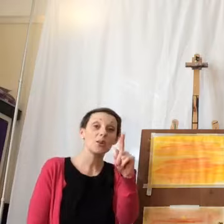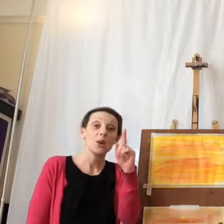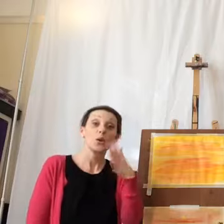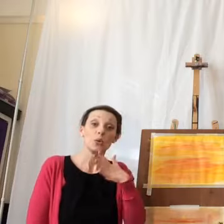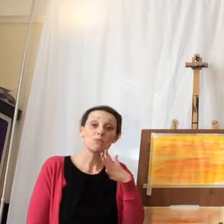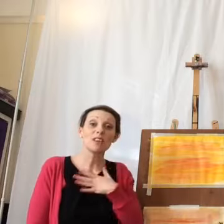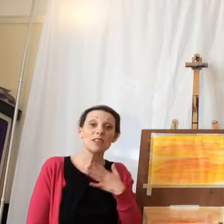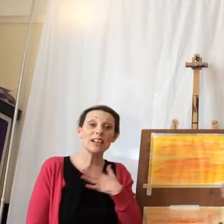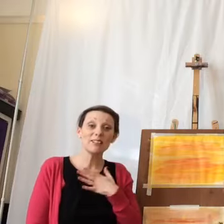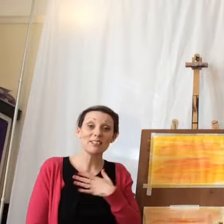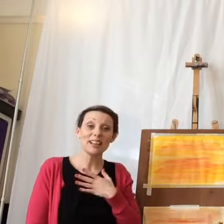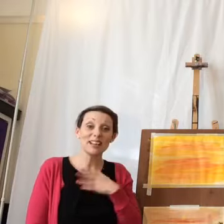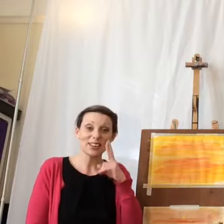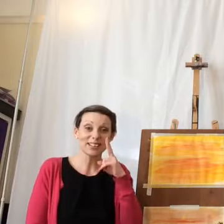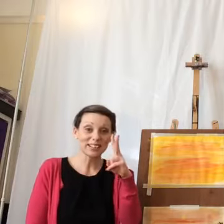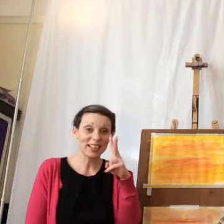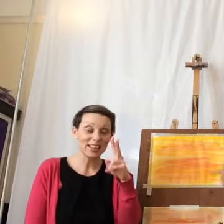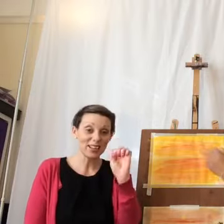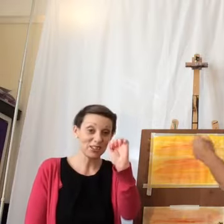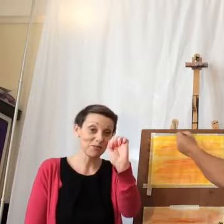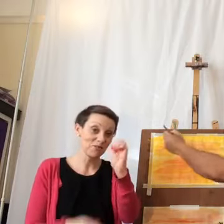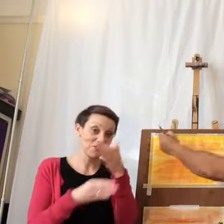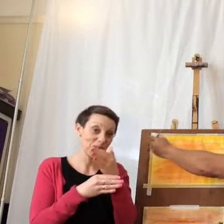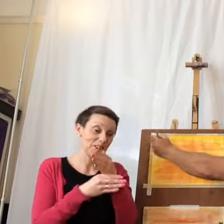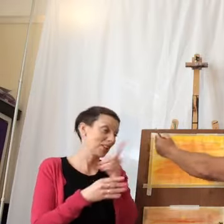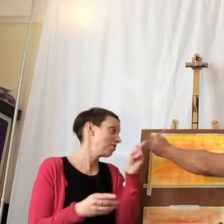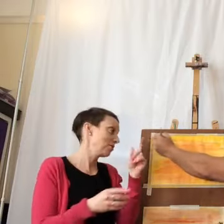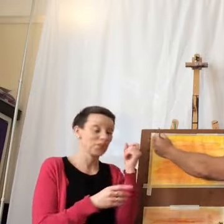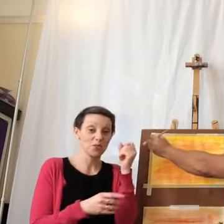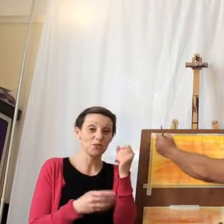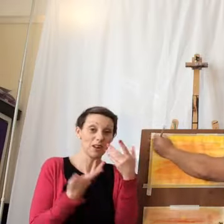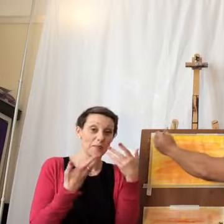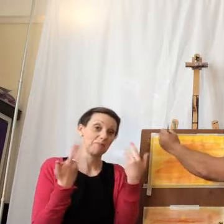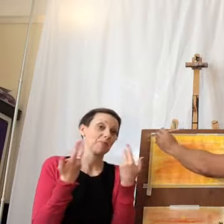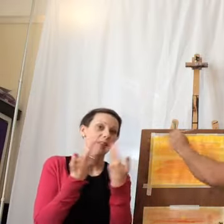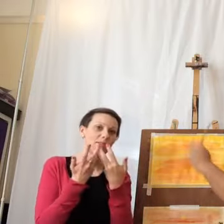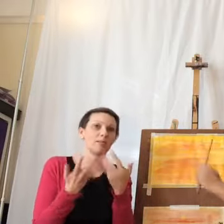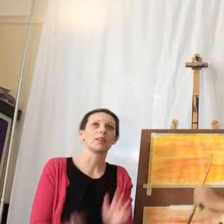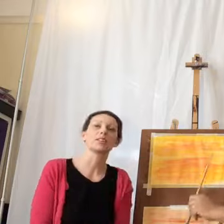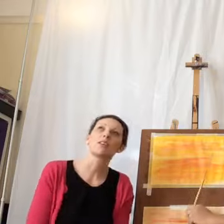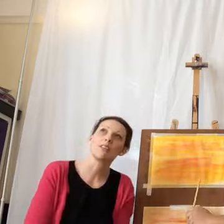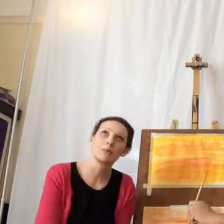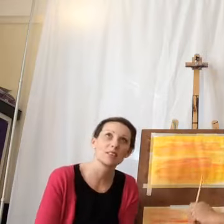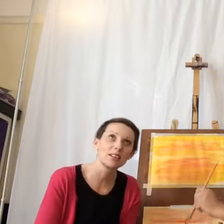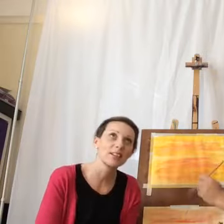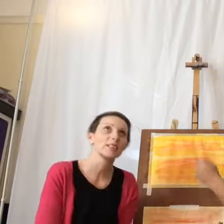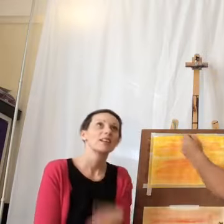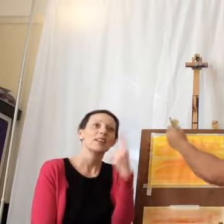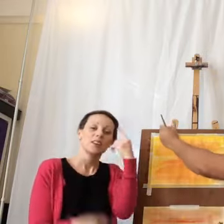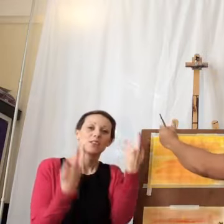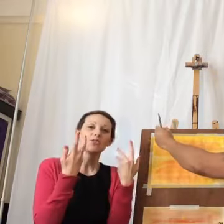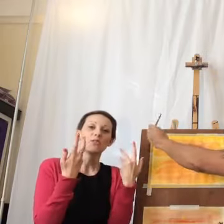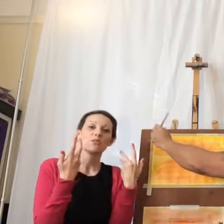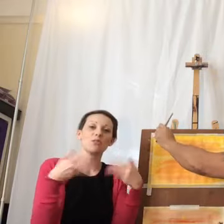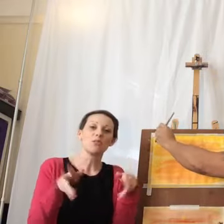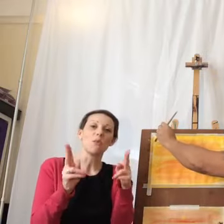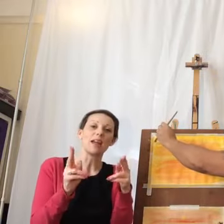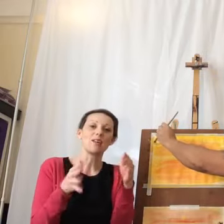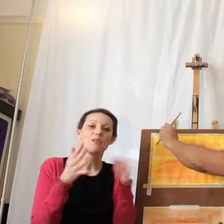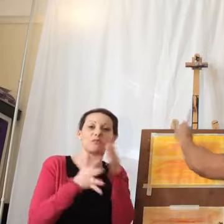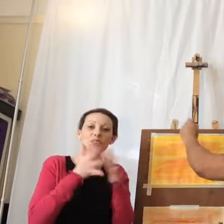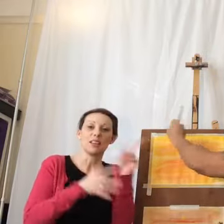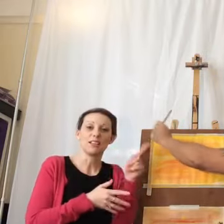Also, we'd really, really, really like to see your work, your I can't think what the sign is. your